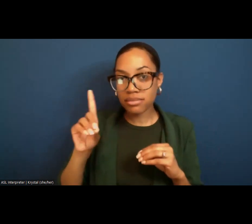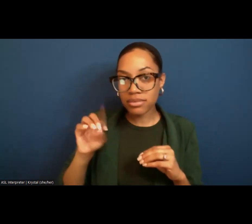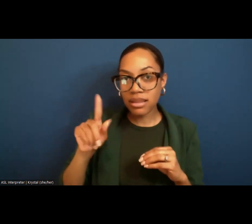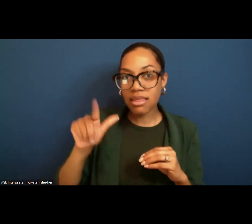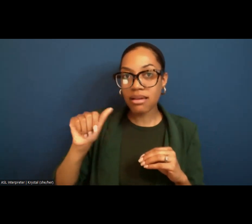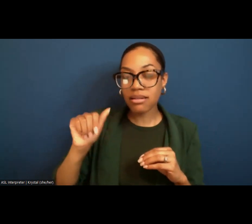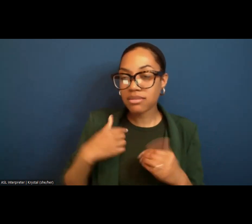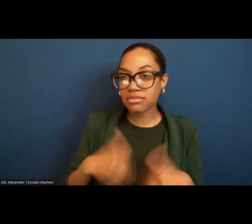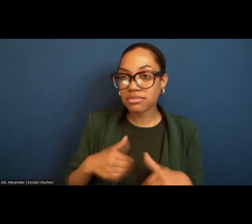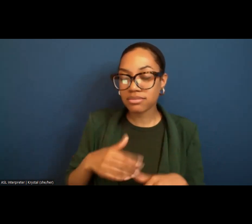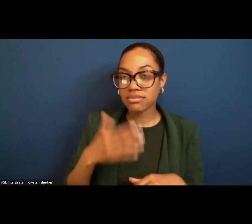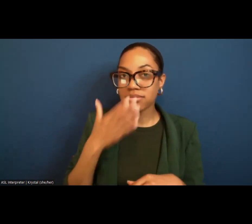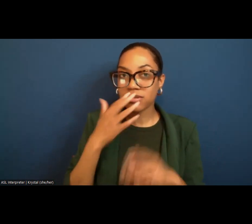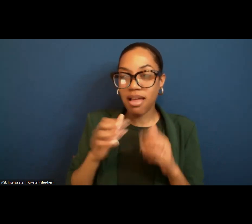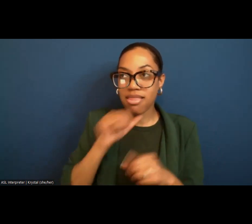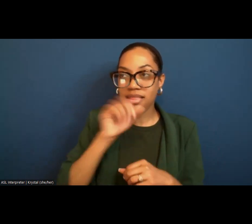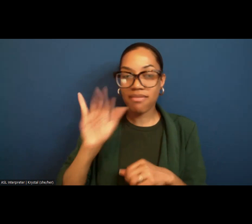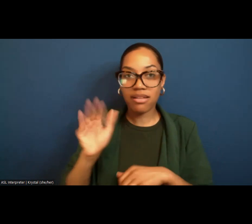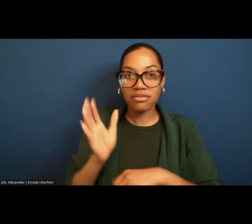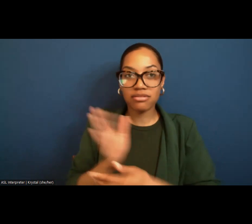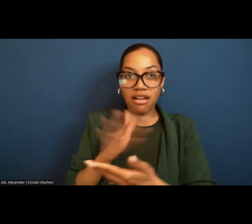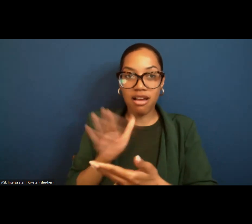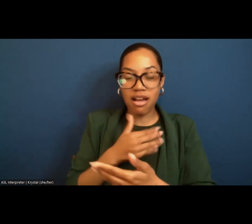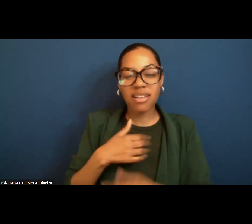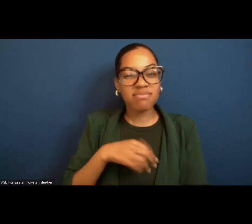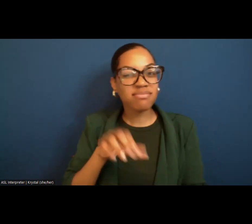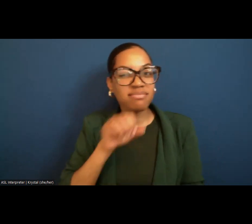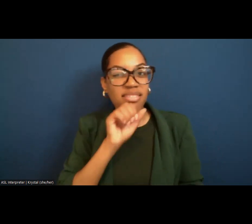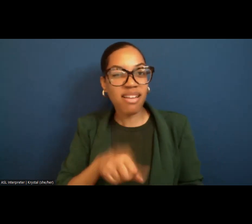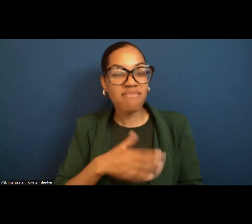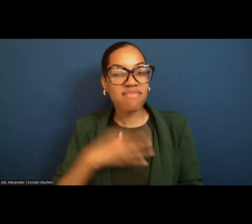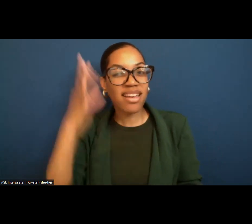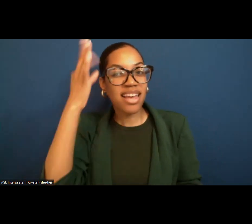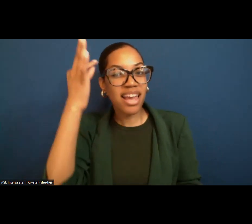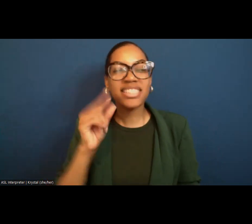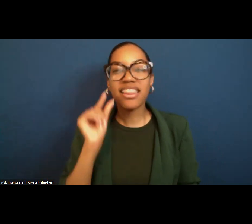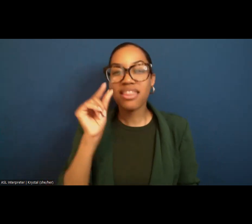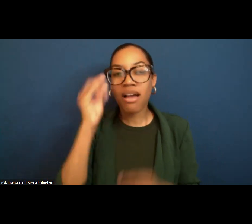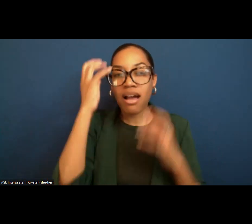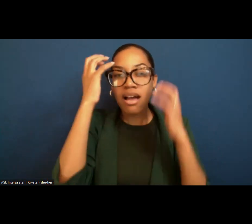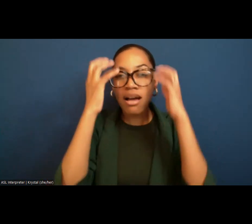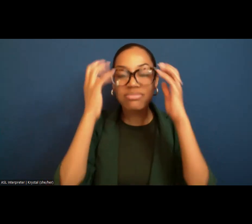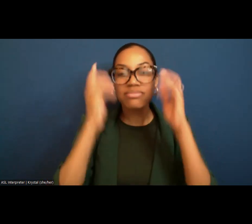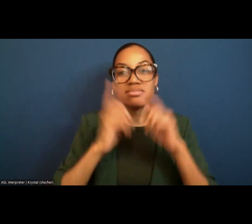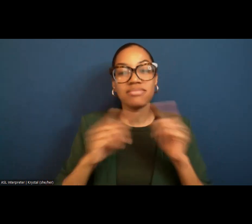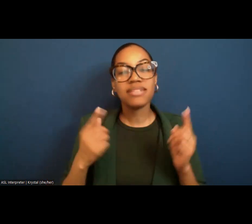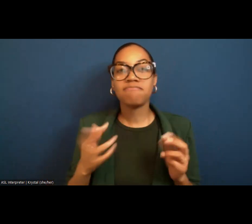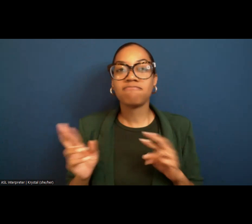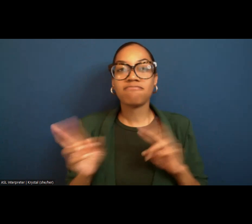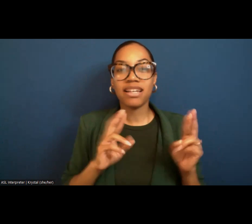too love my hair, even though today it's a little nappy. I could serve to get touched up. But I am grateful for the opportunity to talk